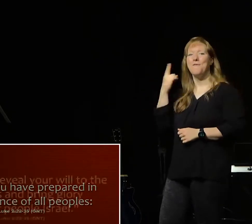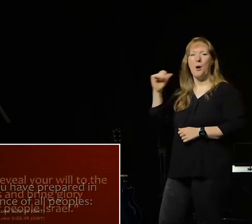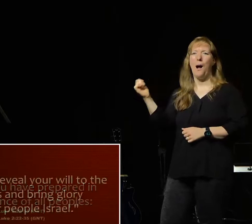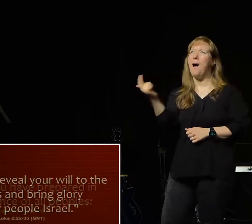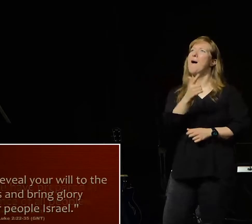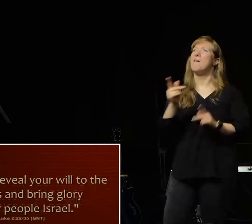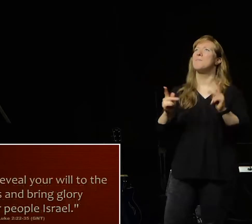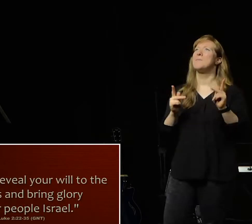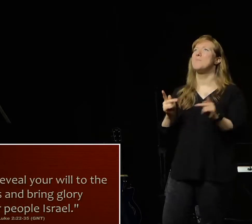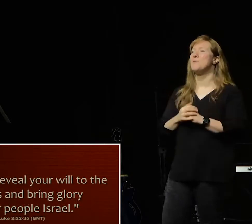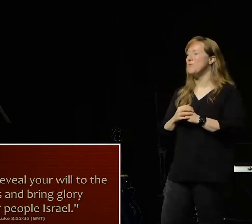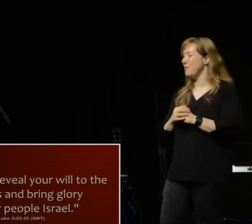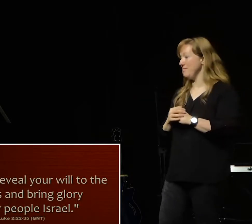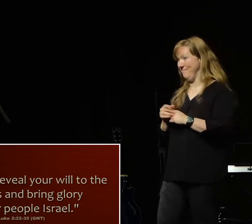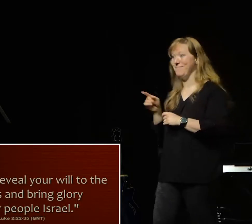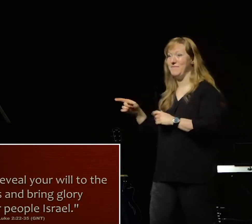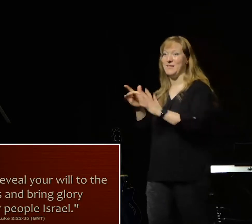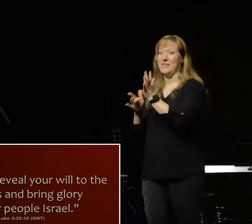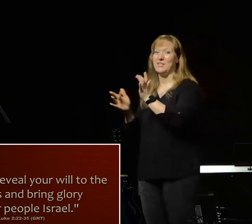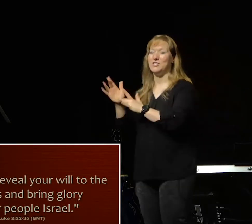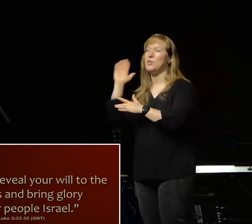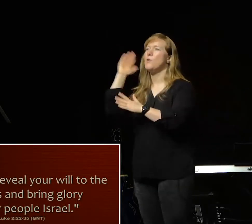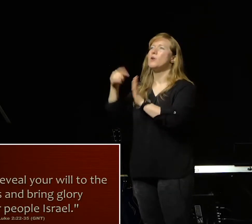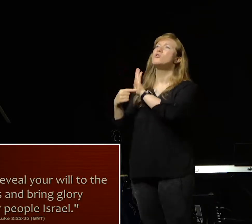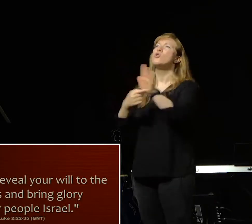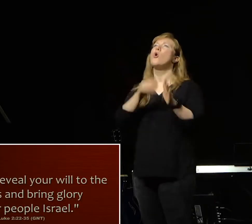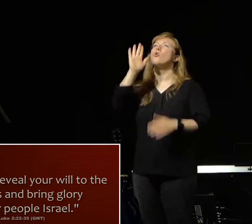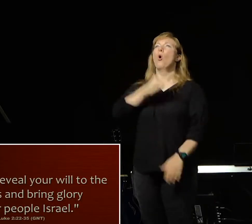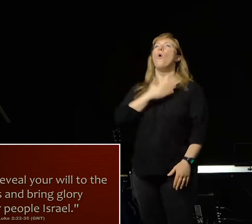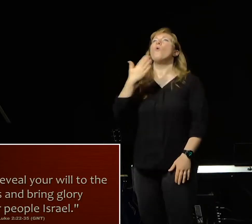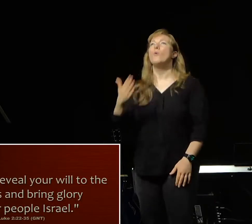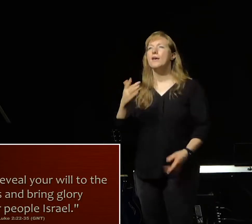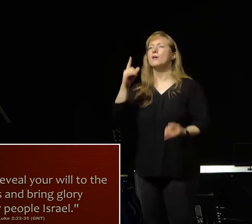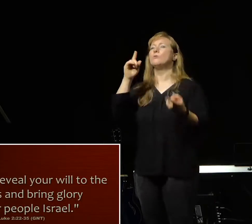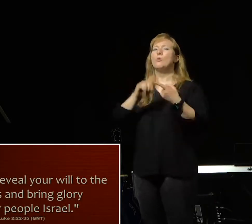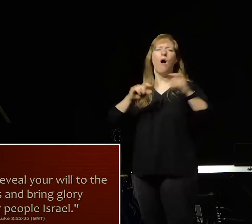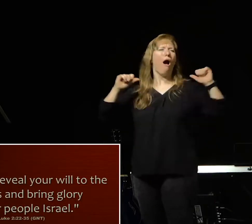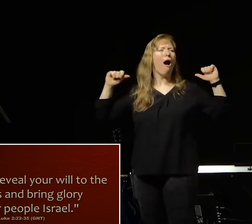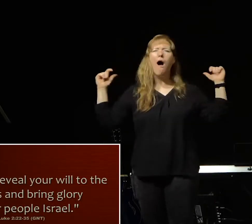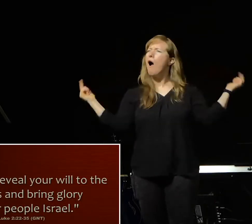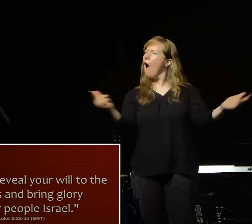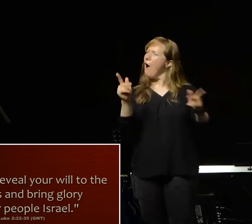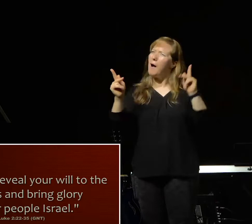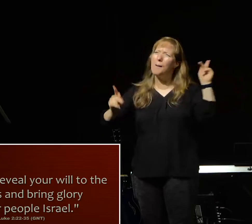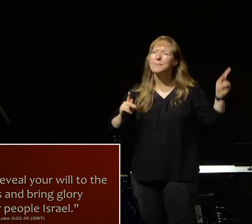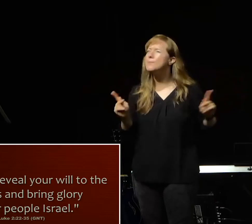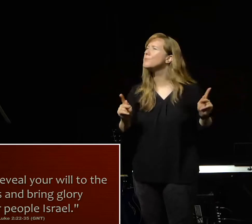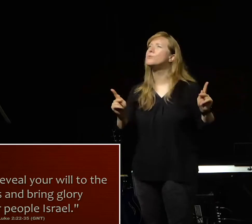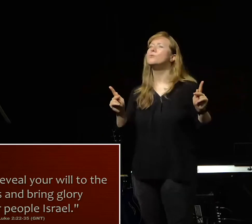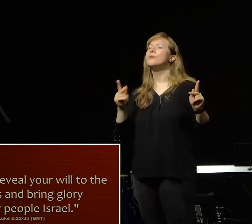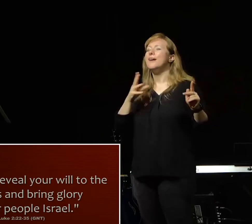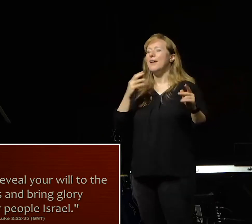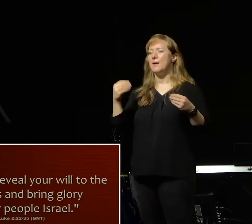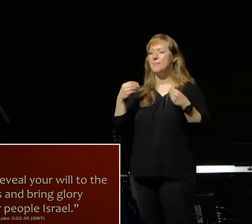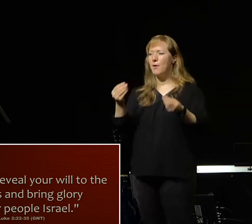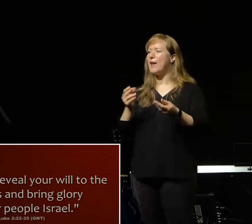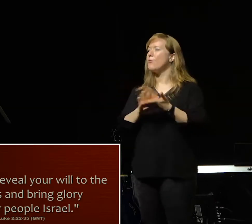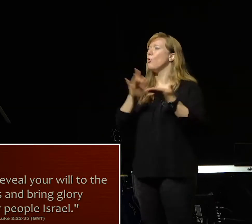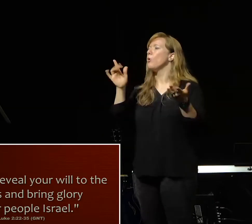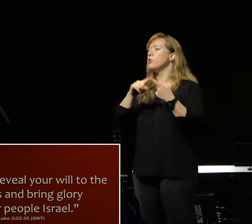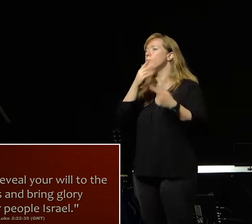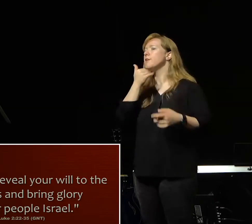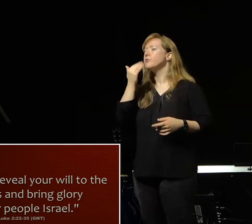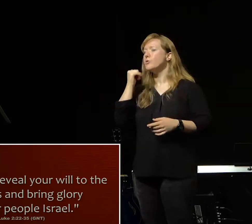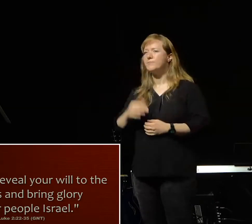a light to reveal your will to the Gentiles and bring glory to your people Israel." Now,